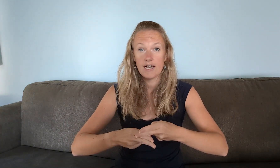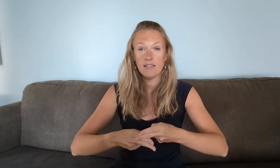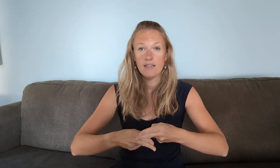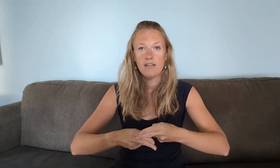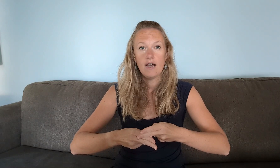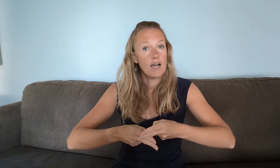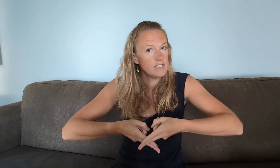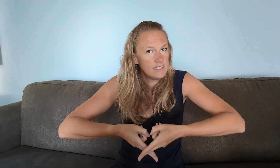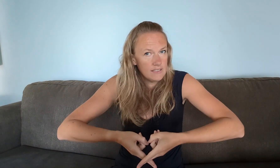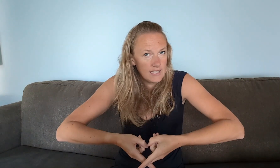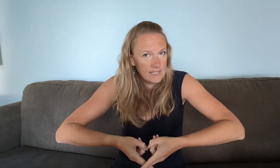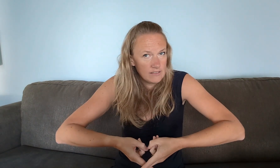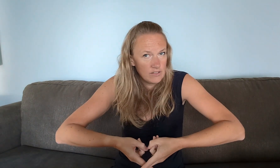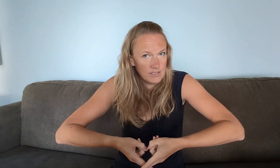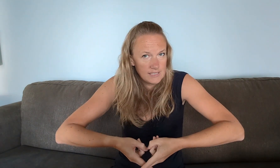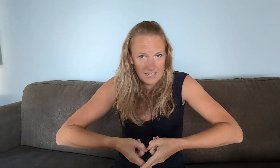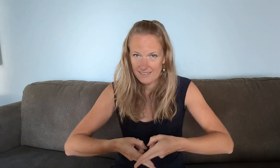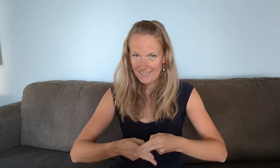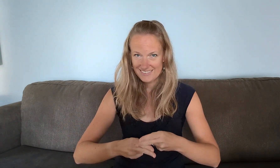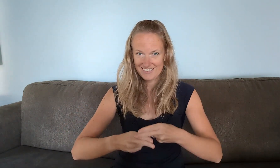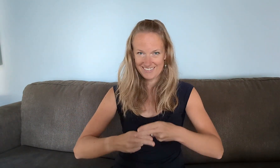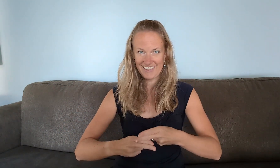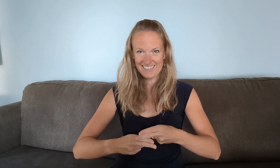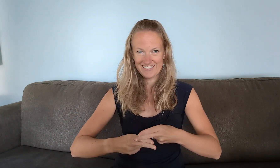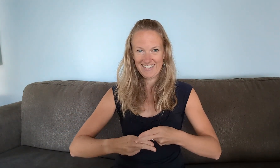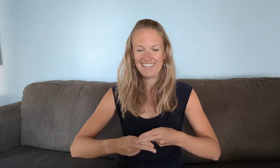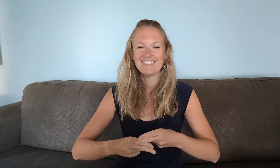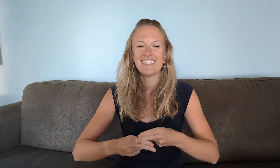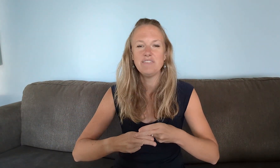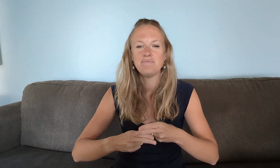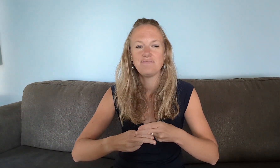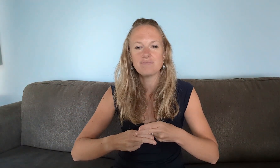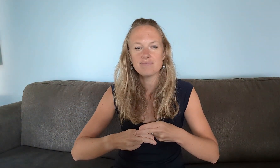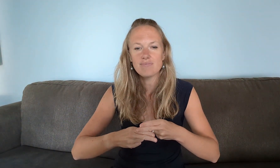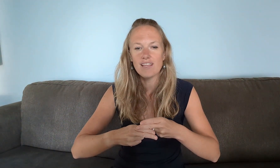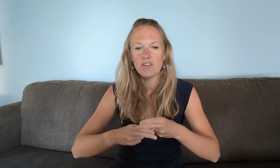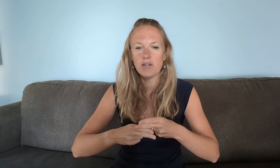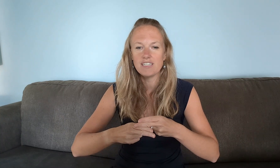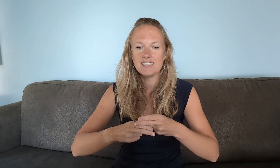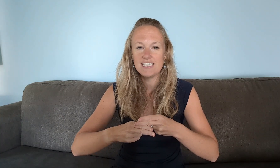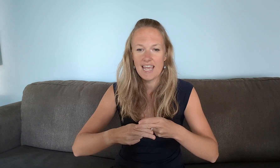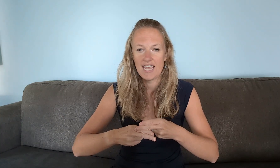that. I'm just tilting that down so you can see it. That's, you sign it just like this, okay? If you bear his